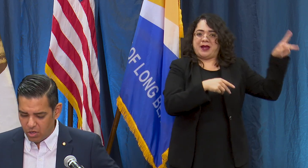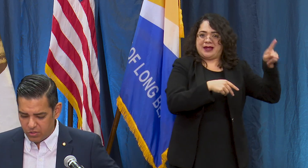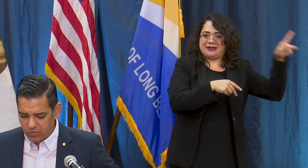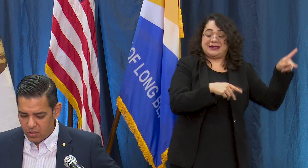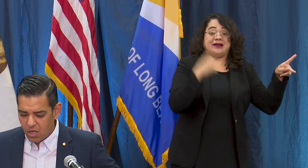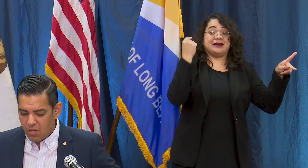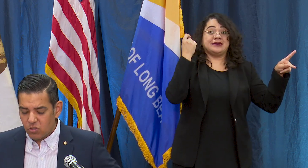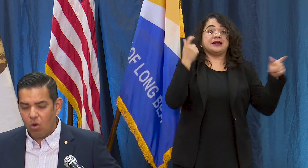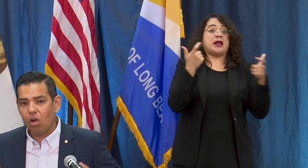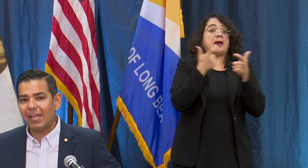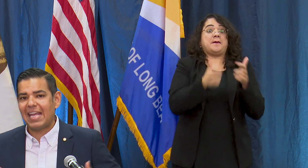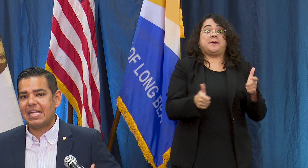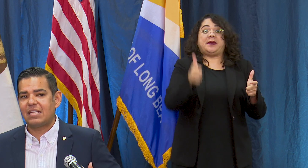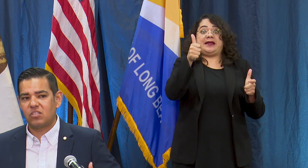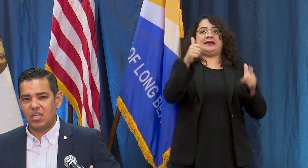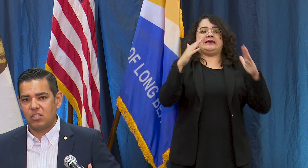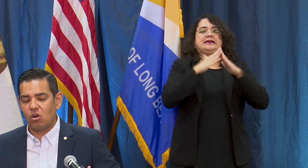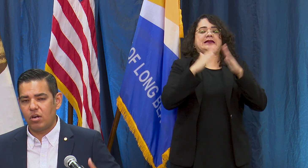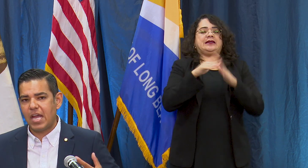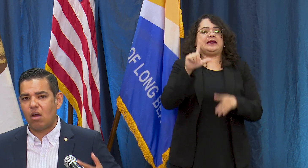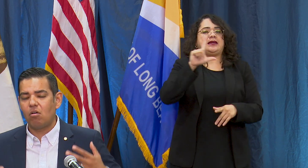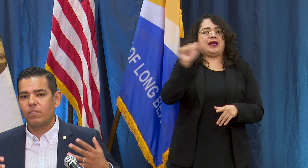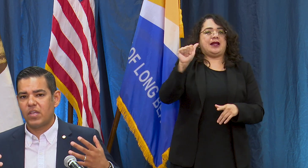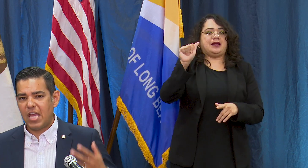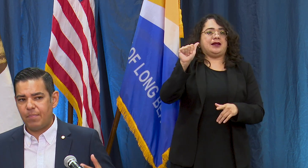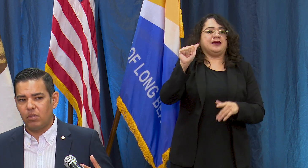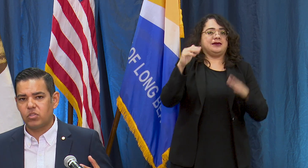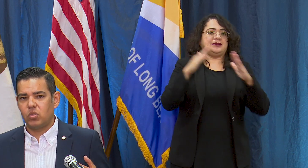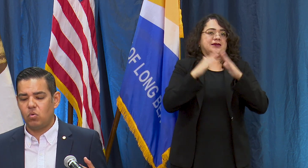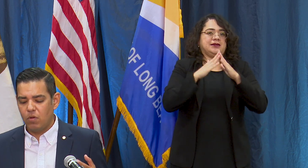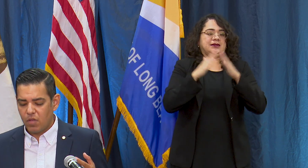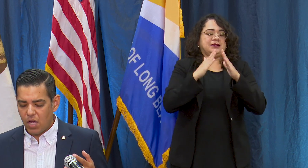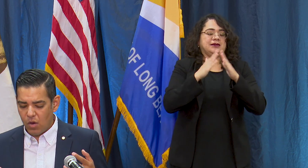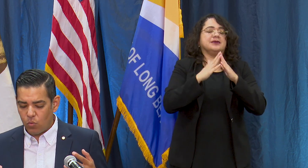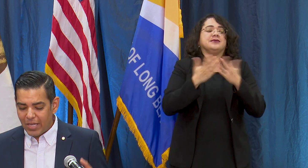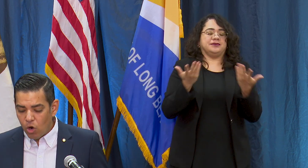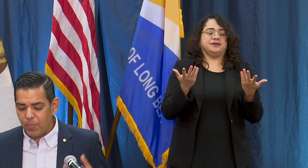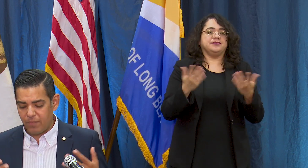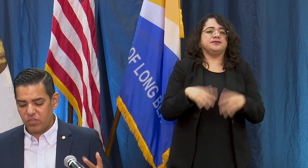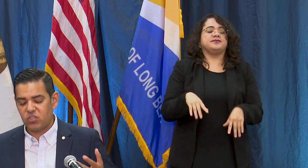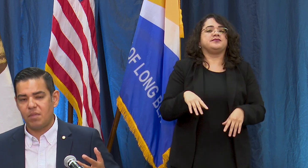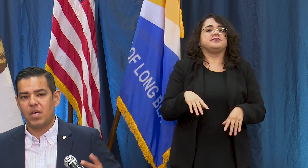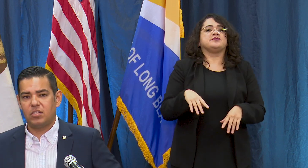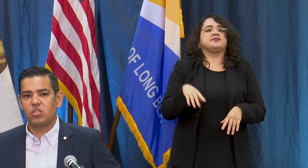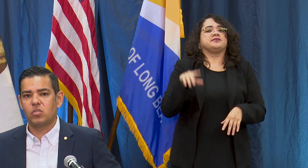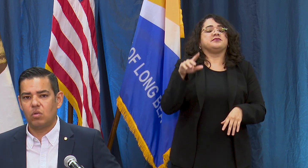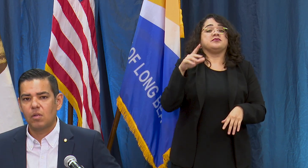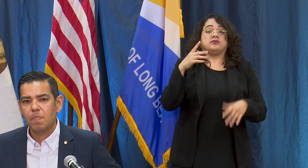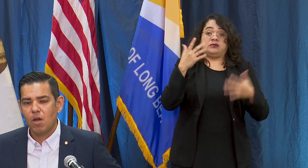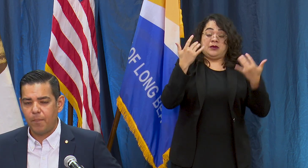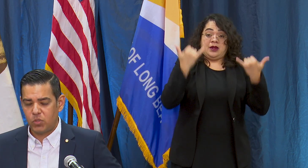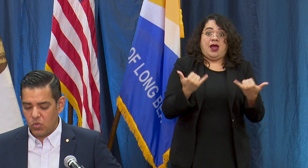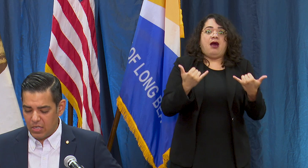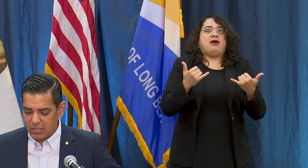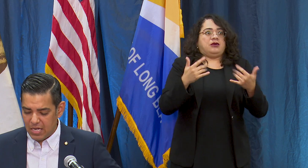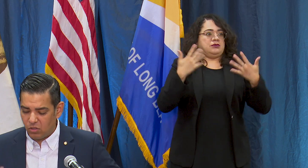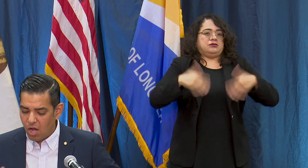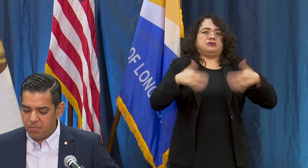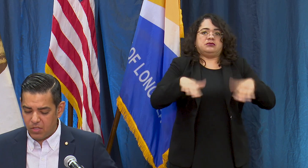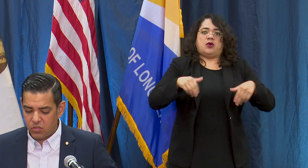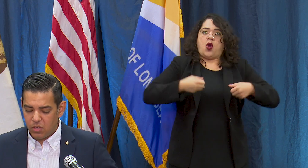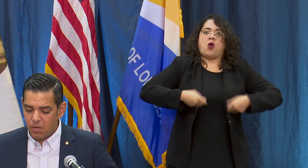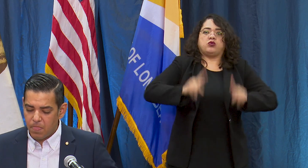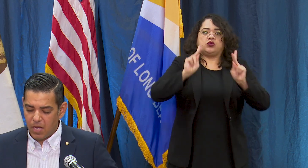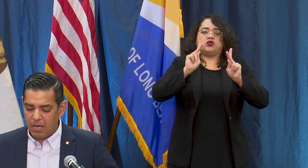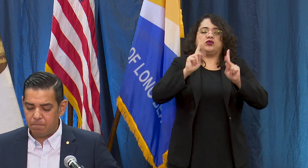is the largest. So all 88 cities are now able to reopen some additional opportunities. And in